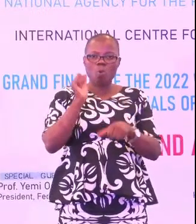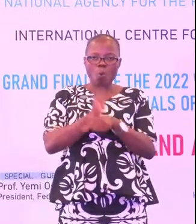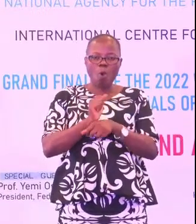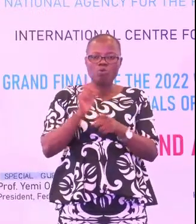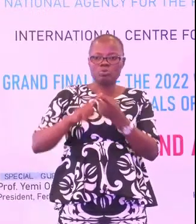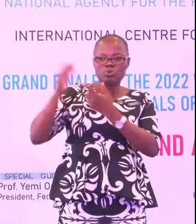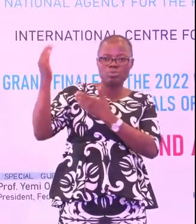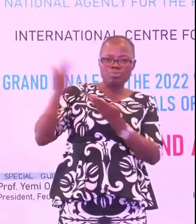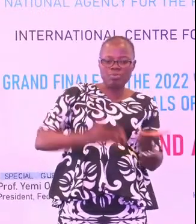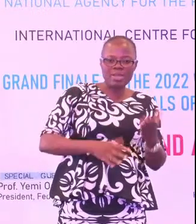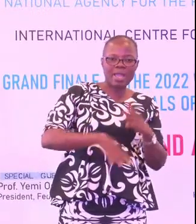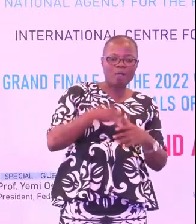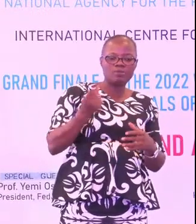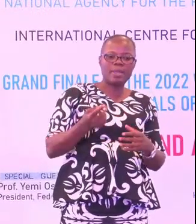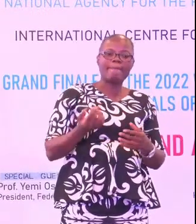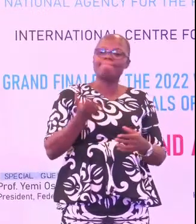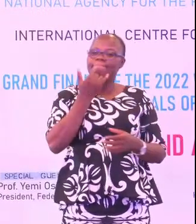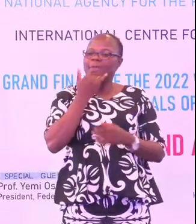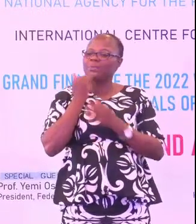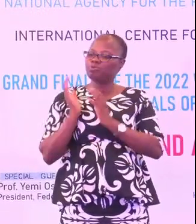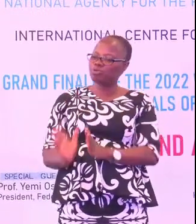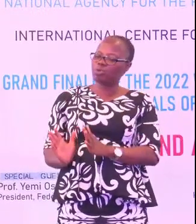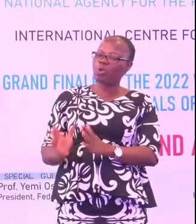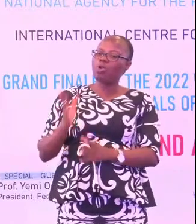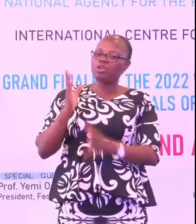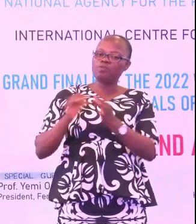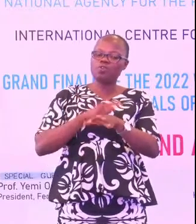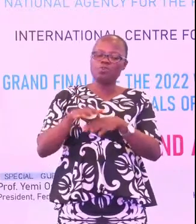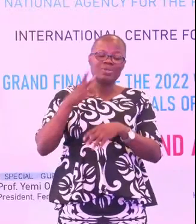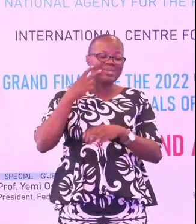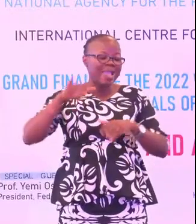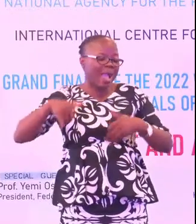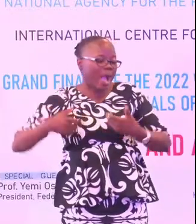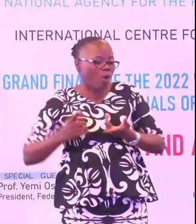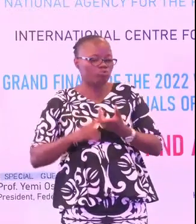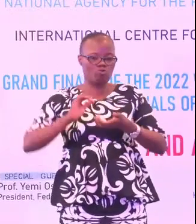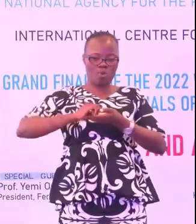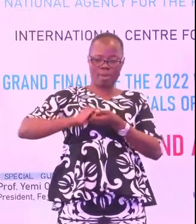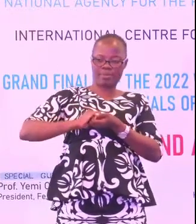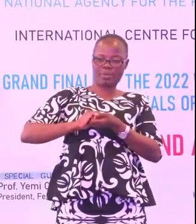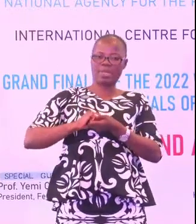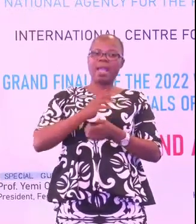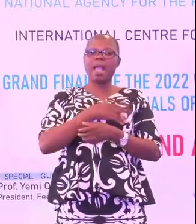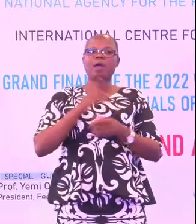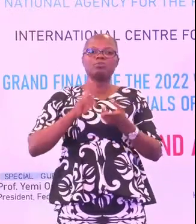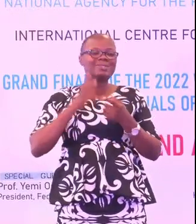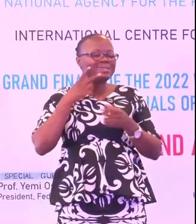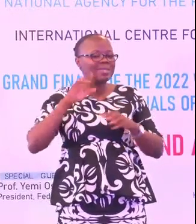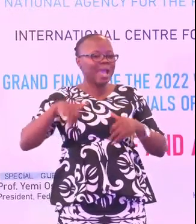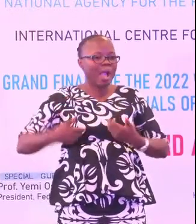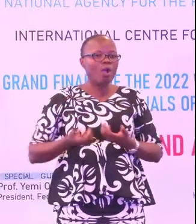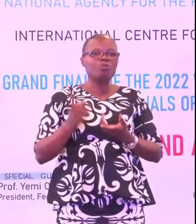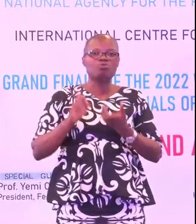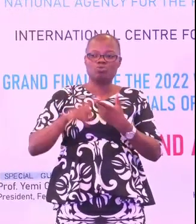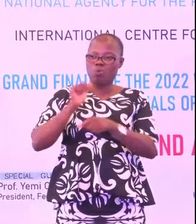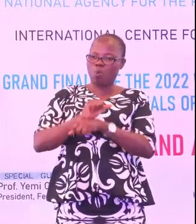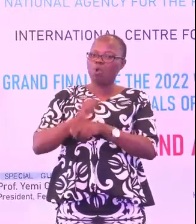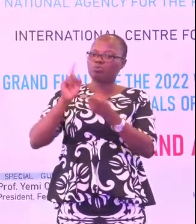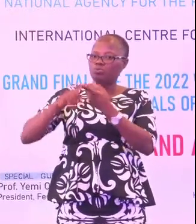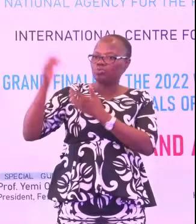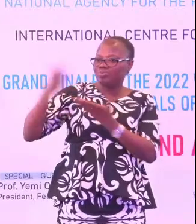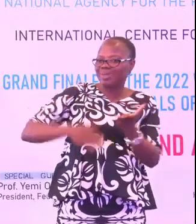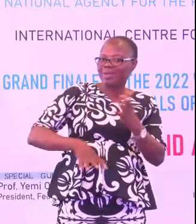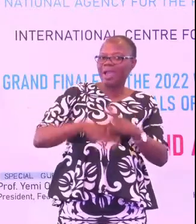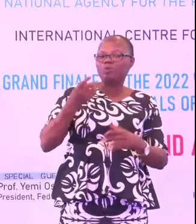out the perpetrators. If we don't see how we can collaborate and see and work to bring out those